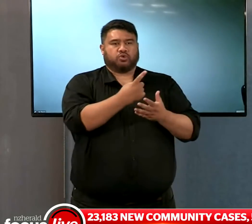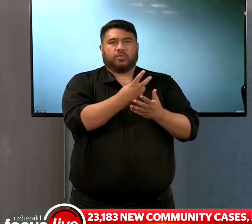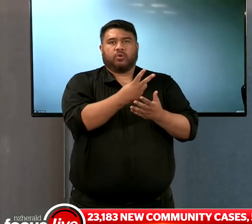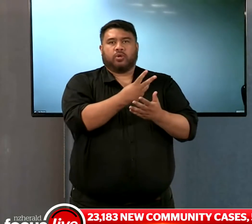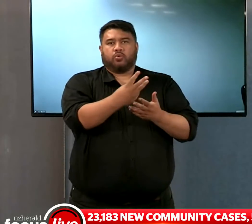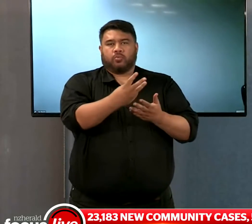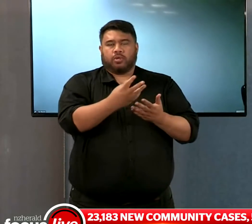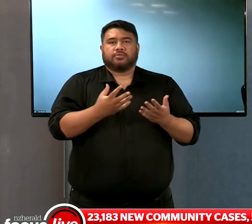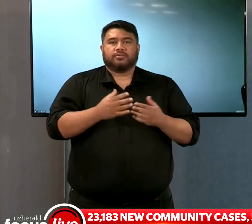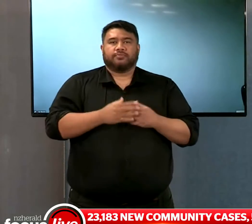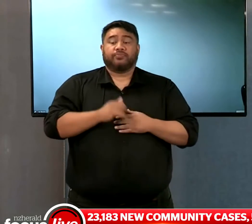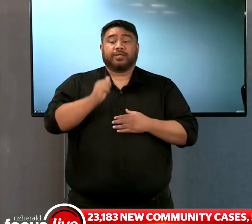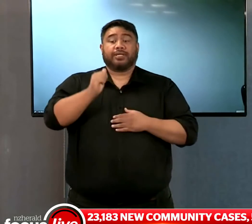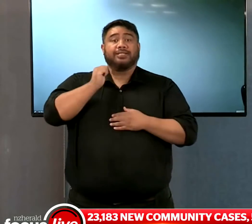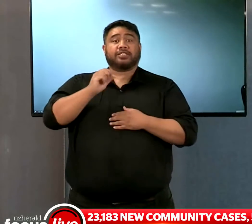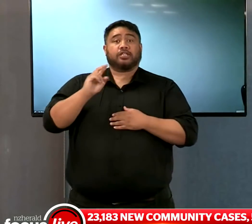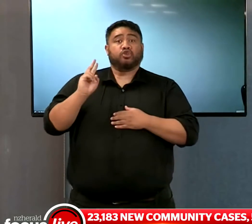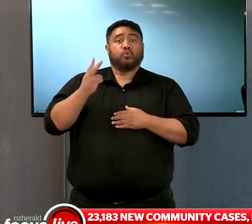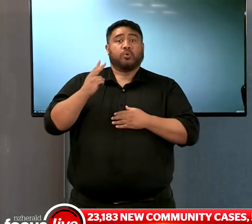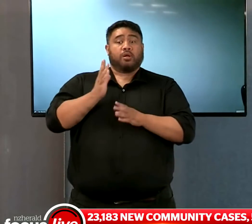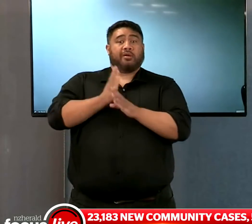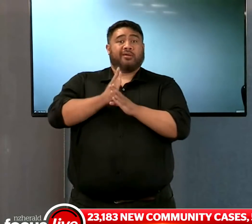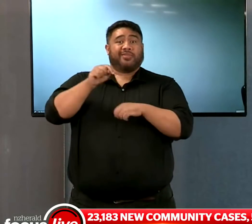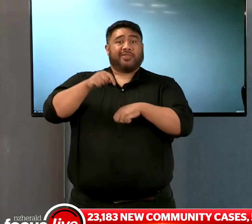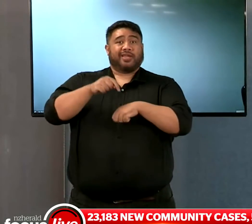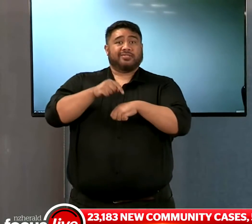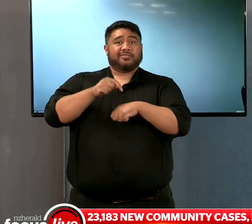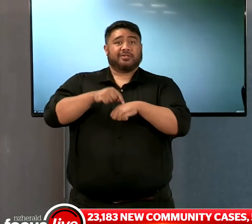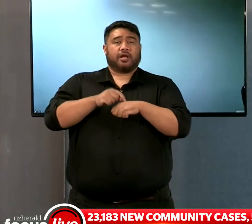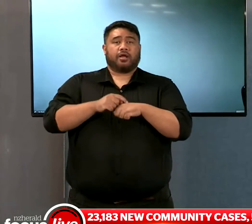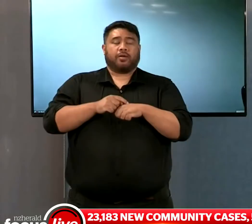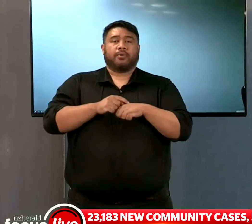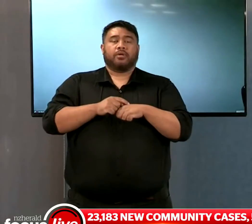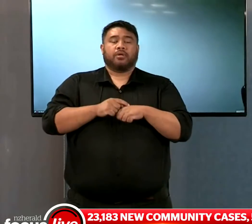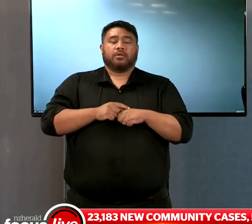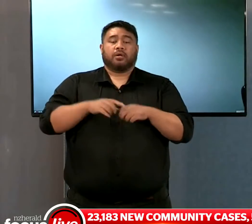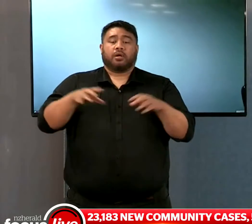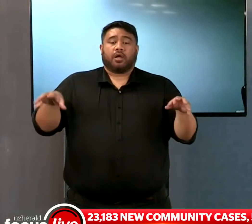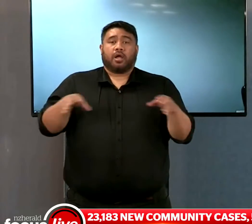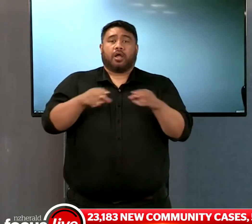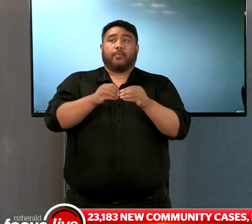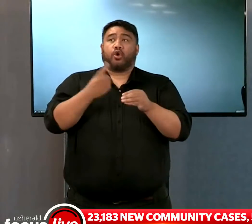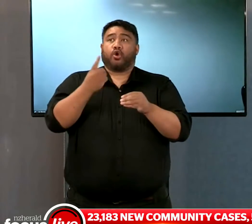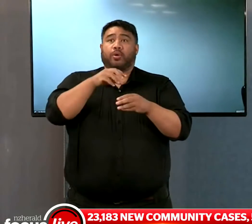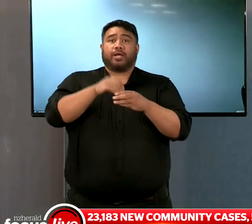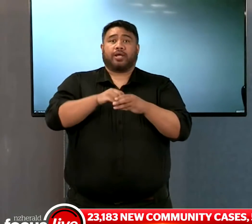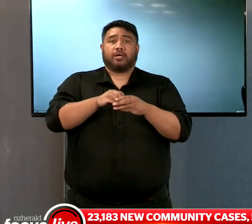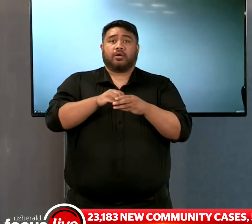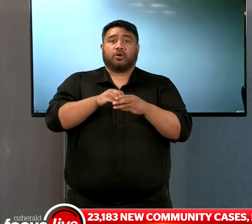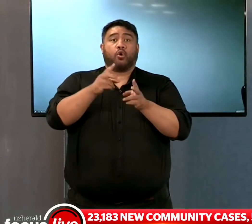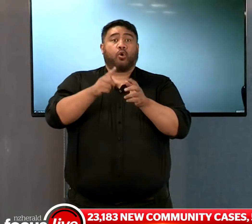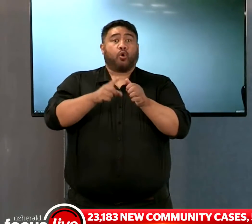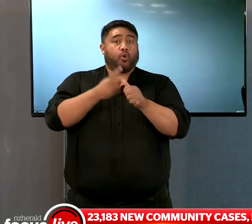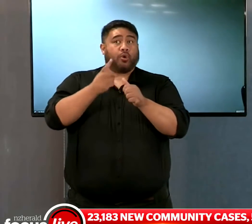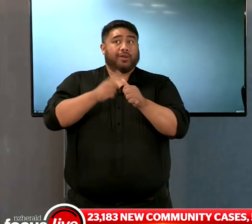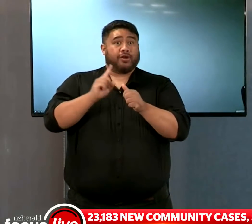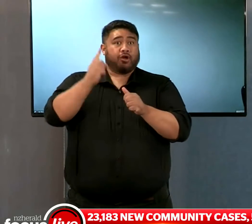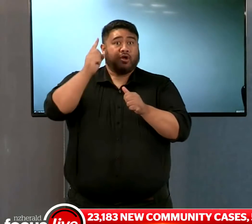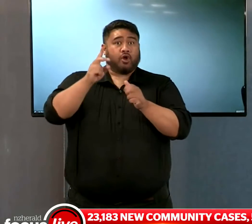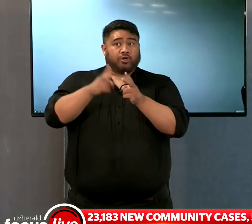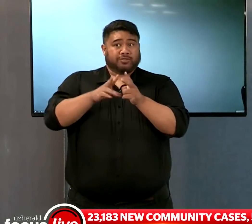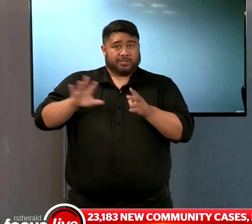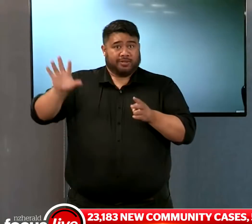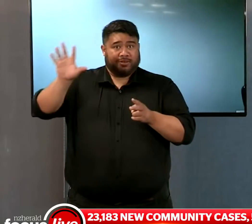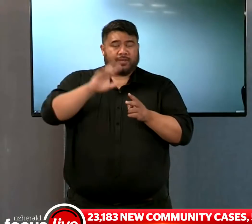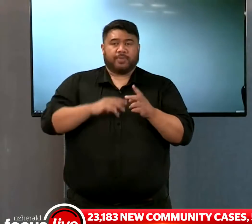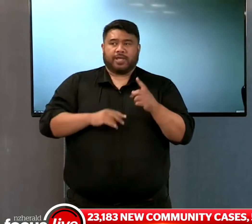And as of 2 p.m. yesterday, 11% of the total number of people in hospitals in the Auckland region were there with